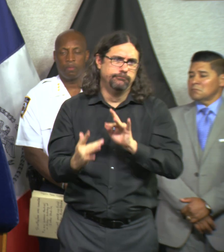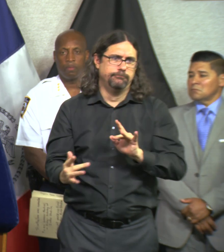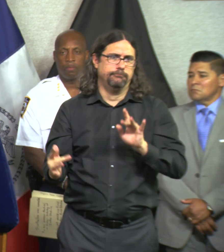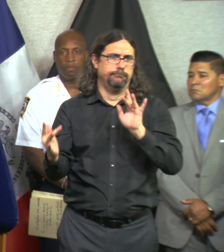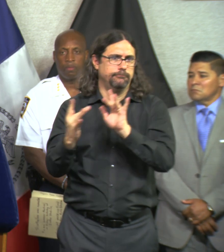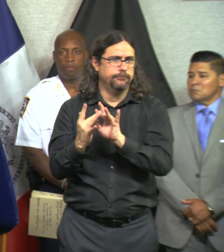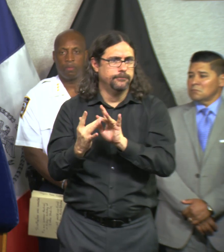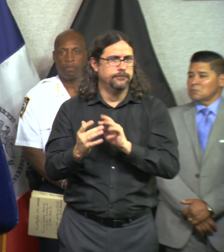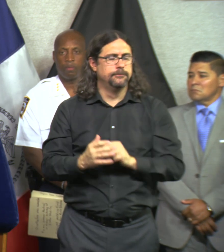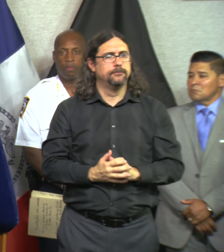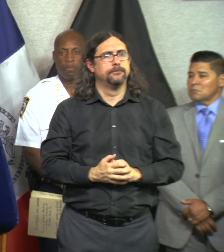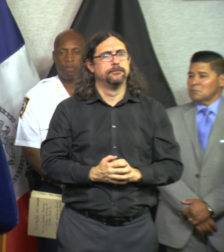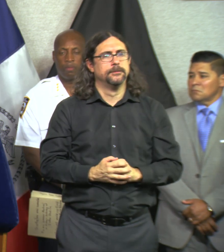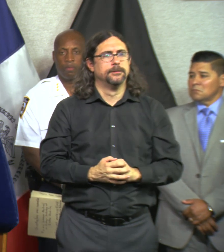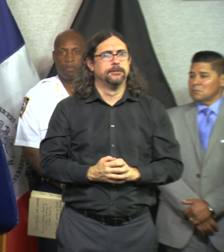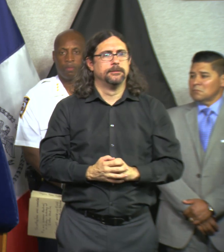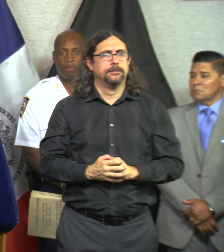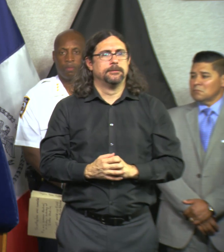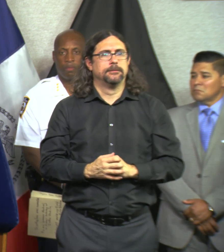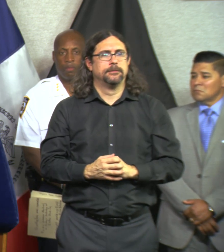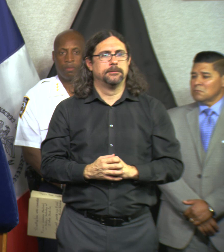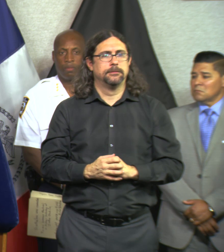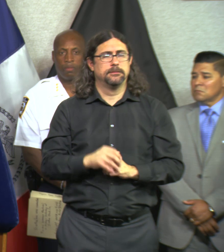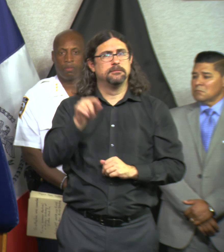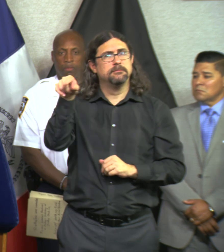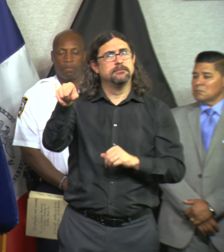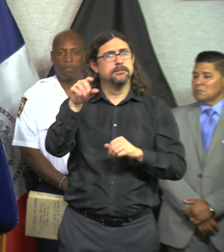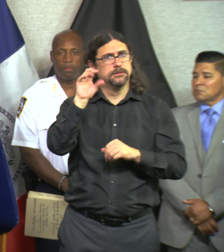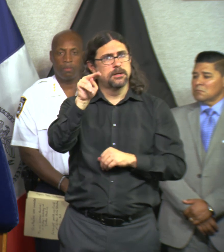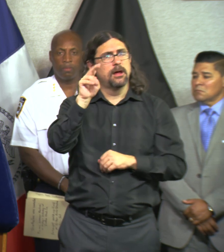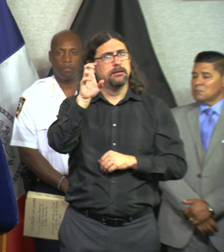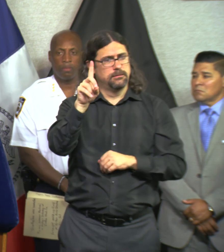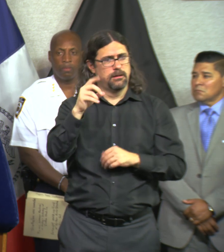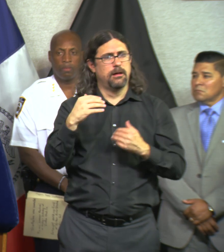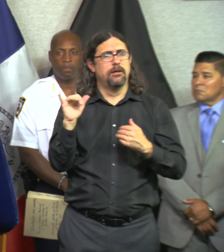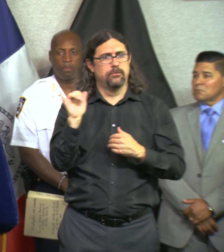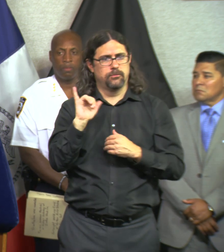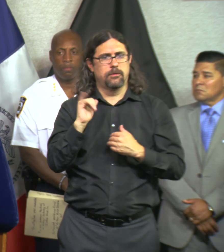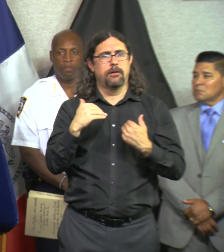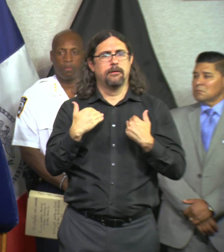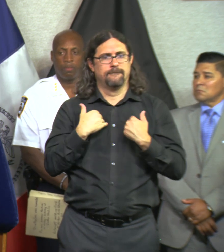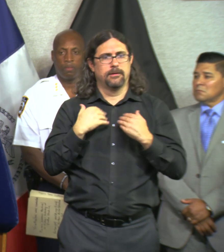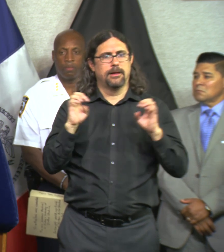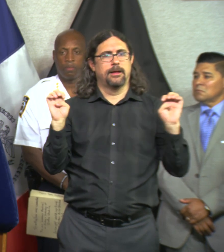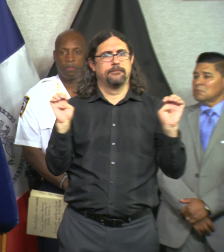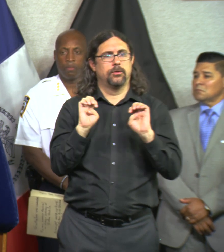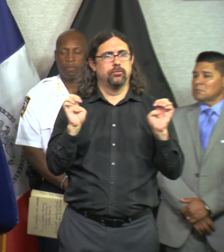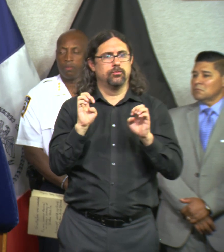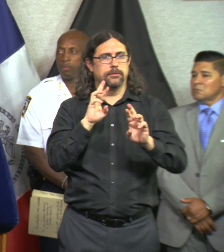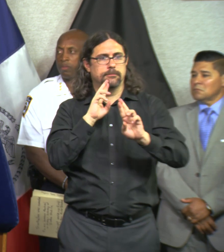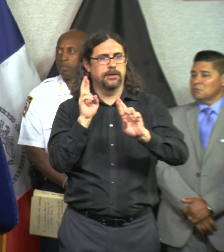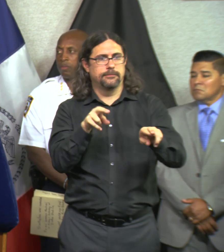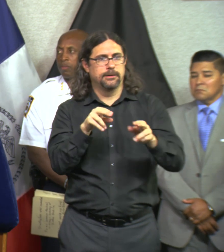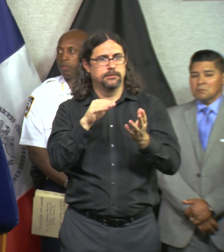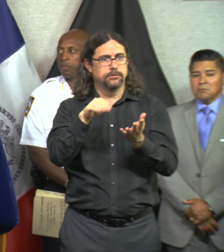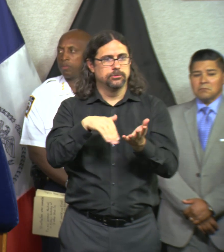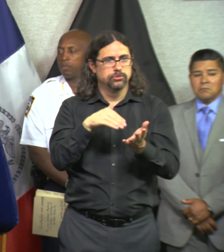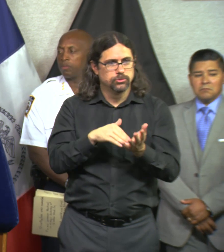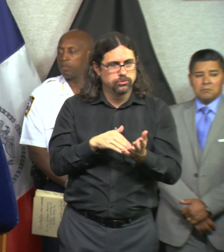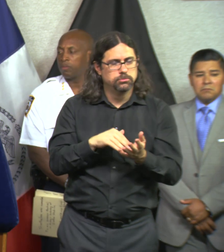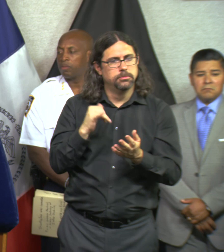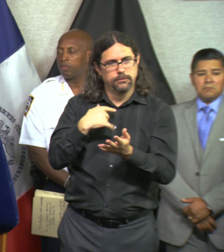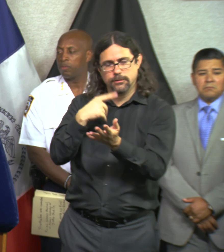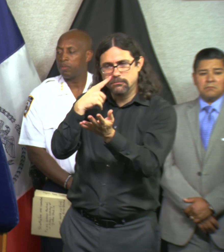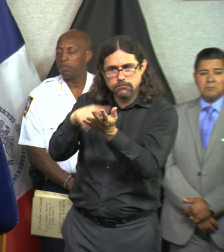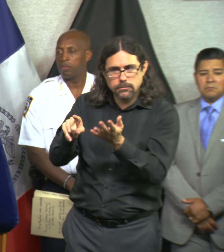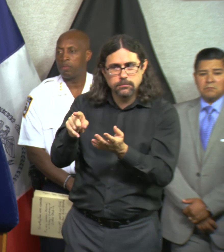activated their Emergency Response Center, and we have sent somebody over there so they can be able to see the systems and see if there's any issues that come up right away, so that way we